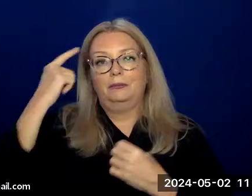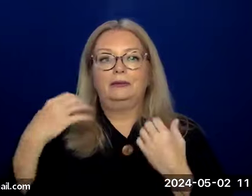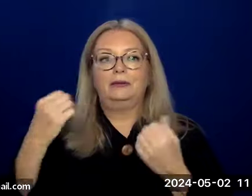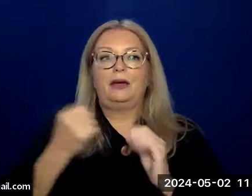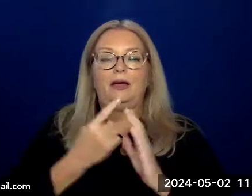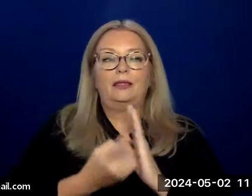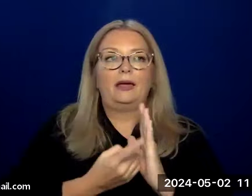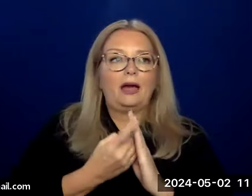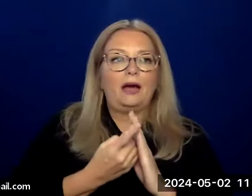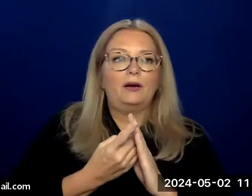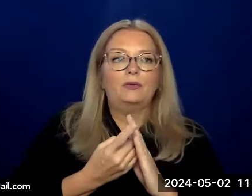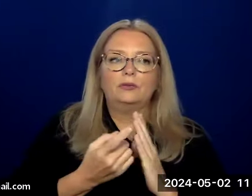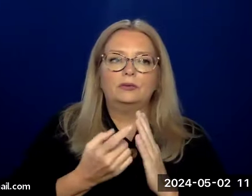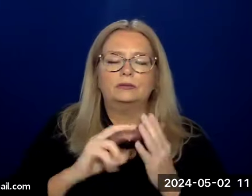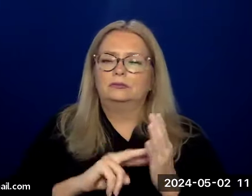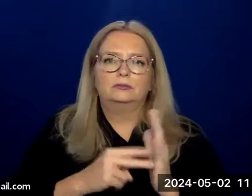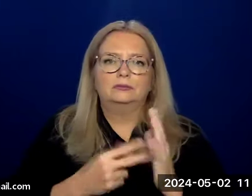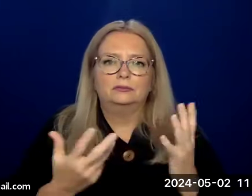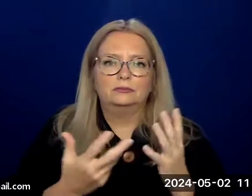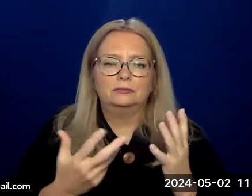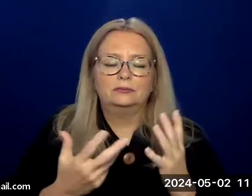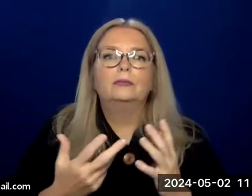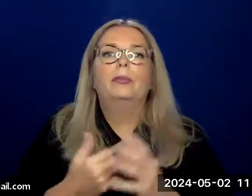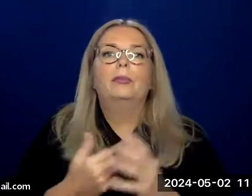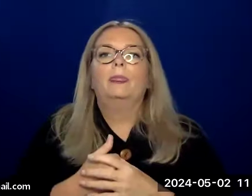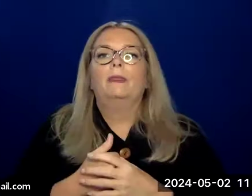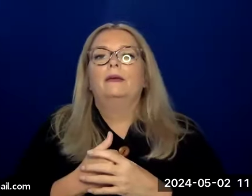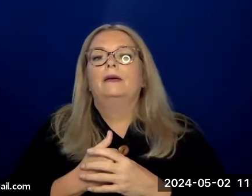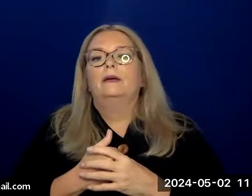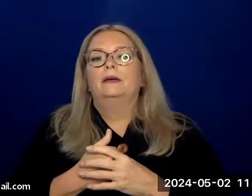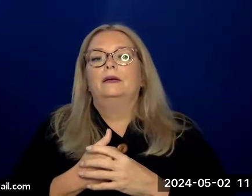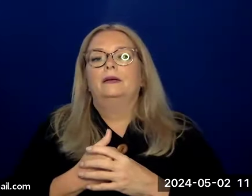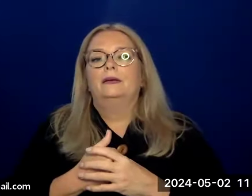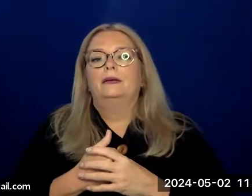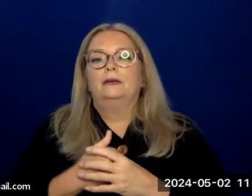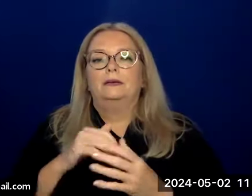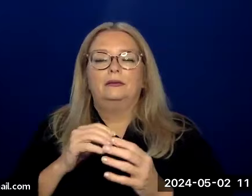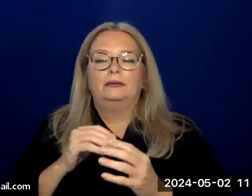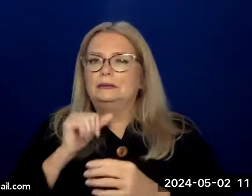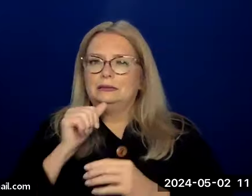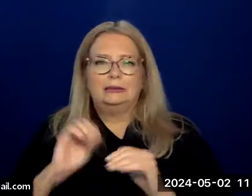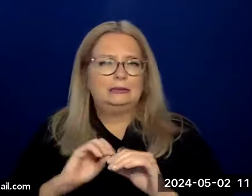constitutes credentialing hours for both? That was unclear